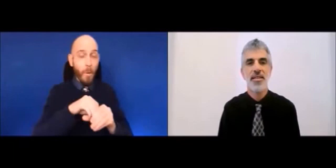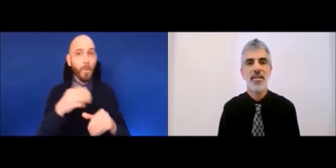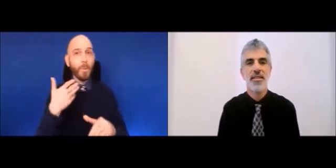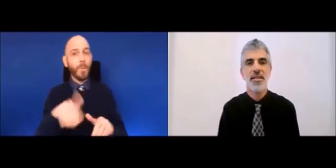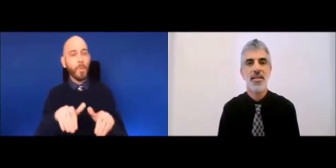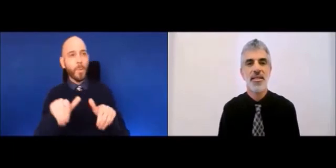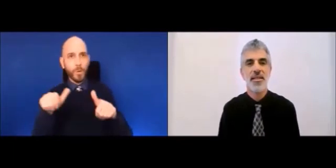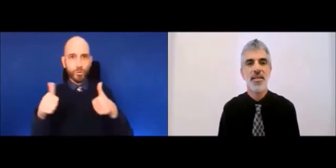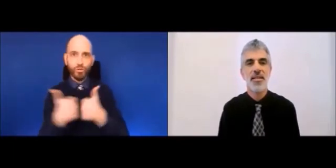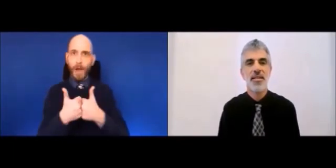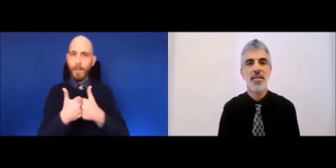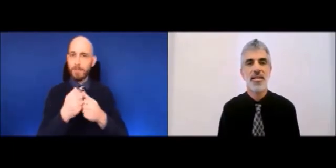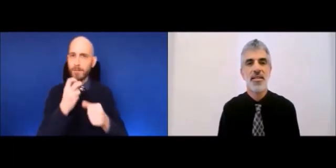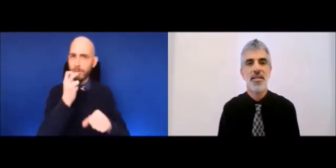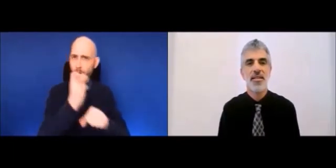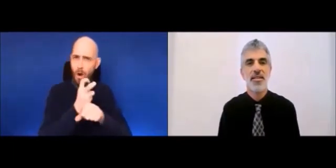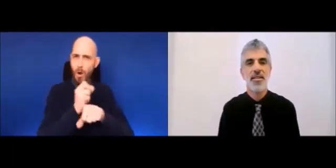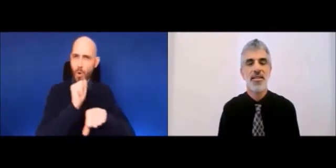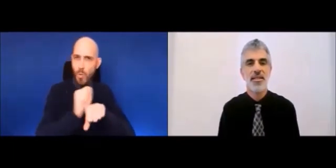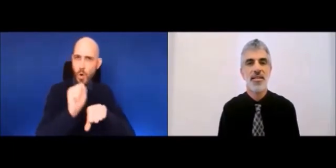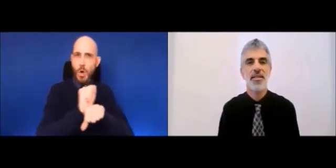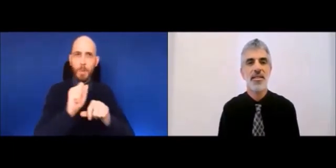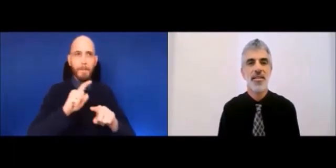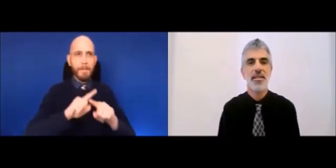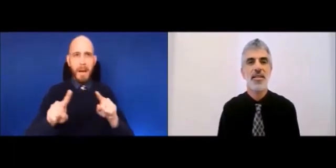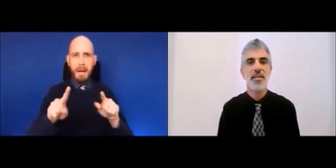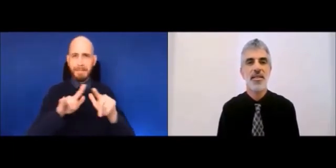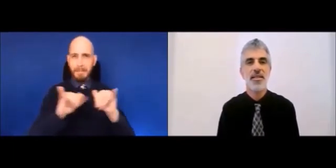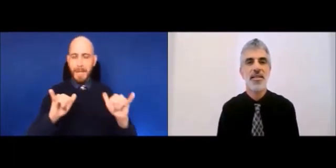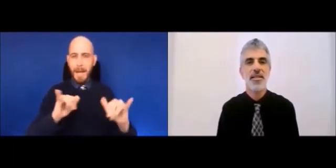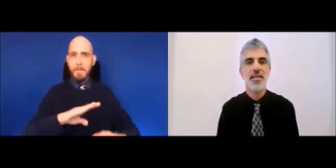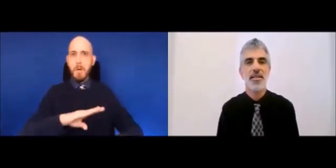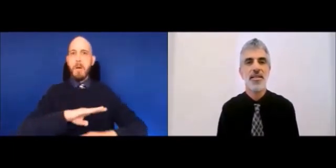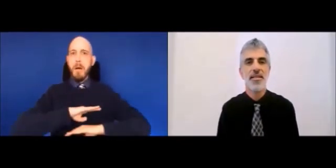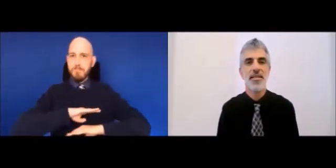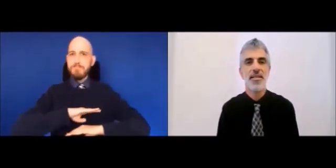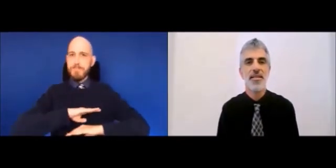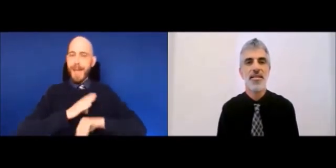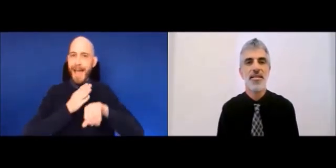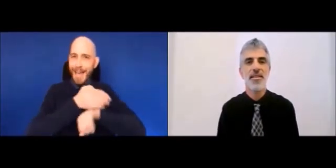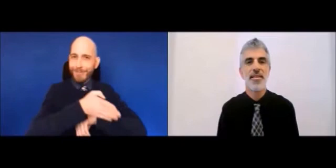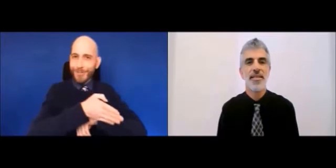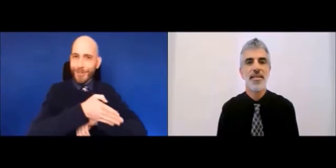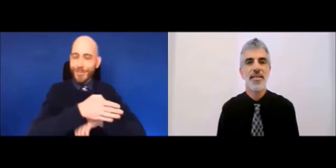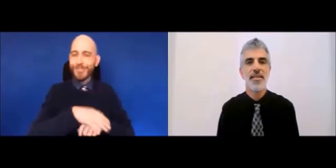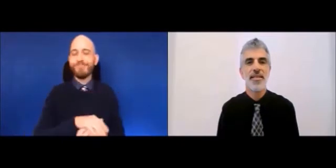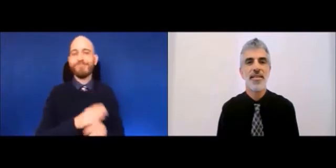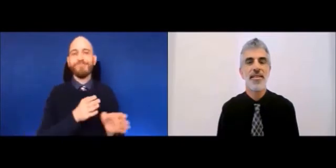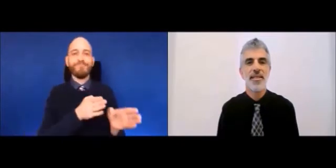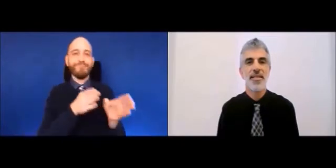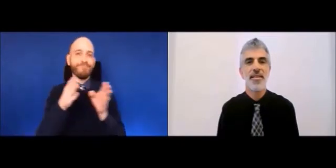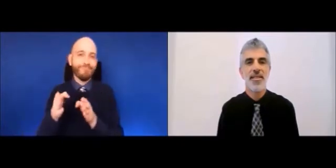national conferences has been incredibly challenging and rigorous, but satisfying work.